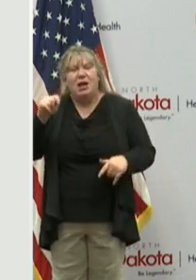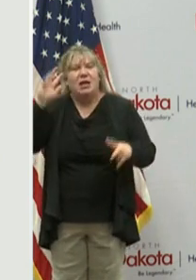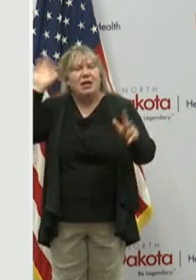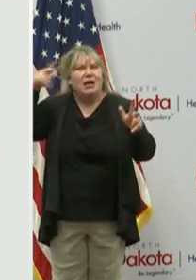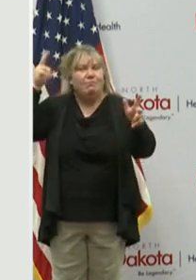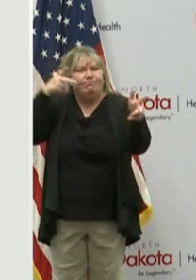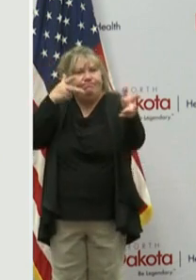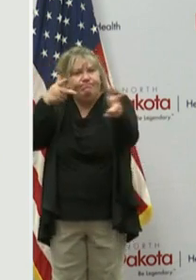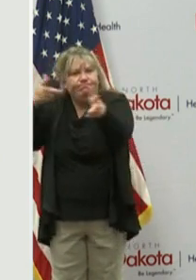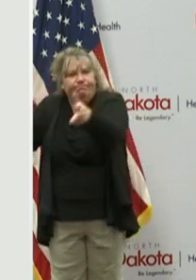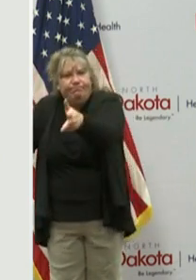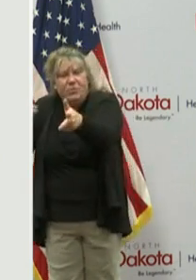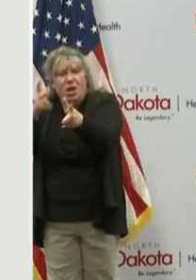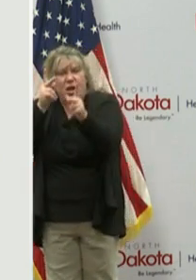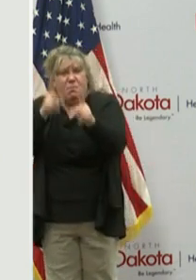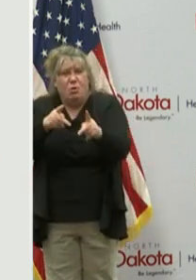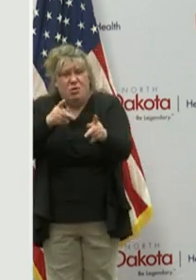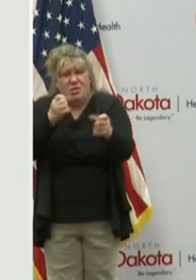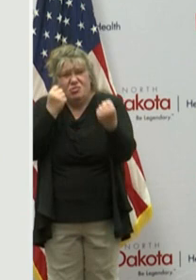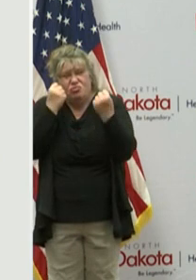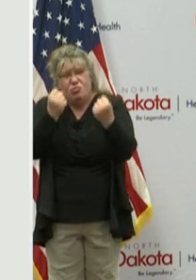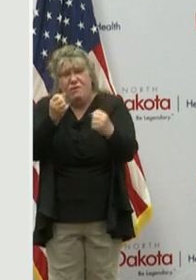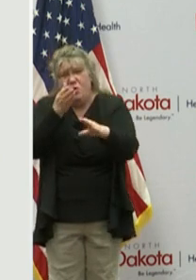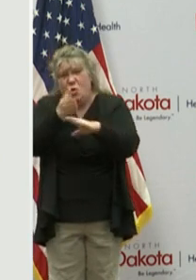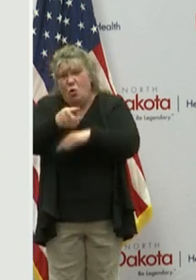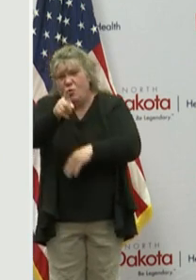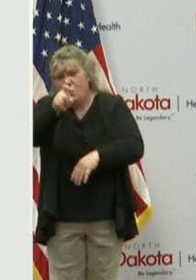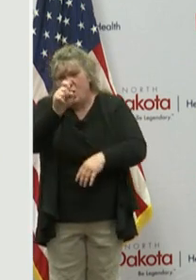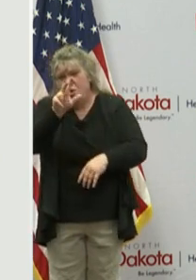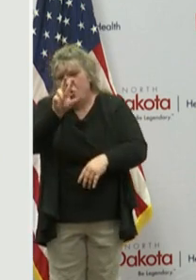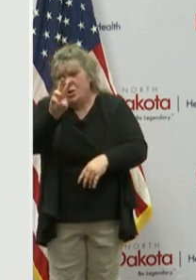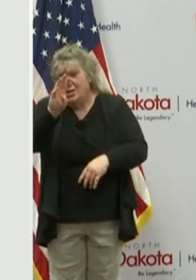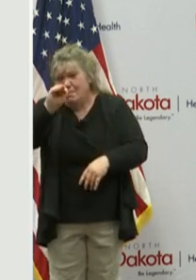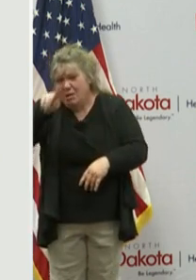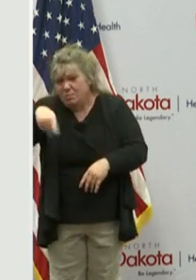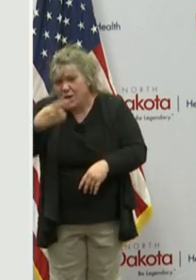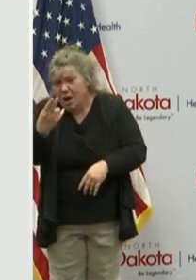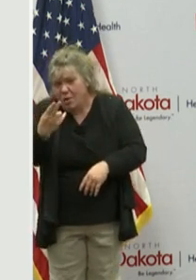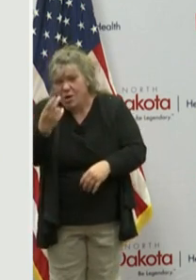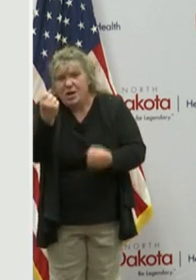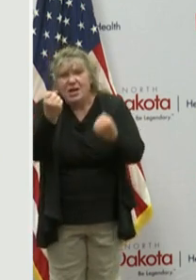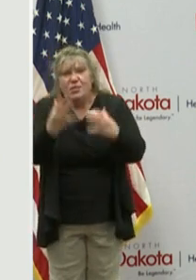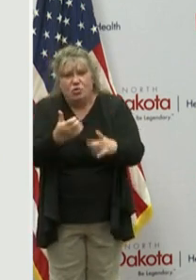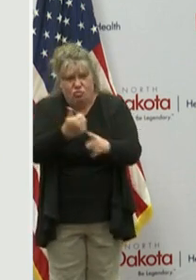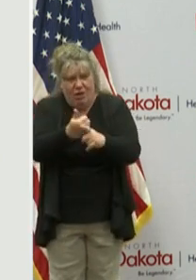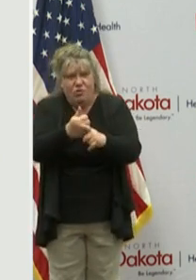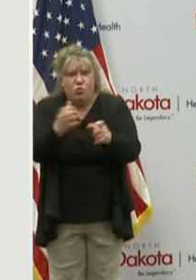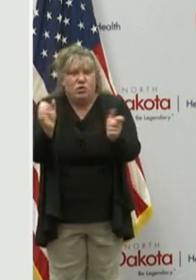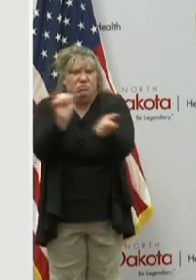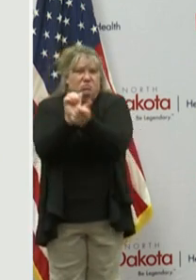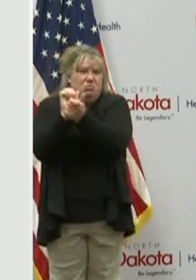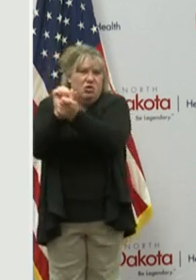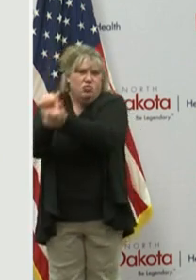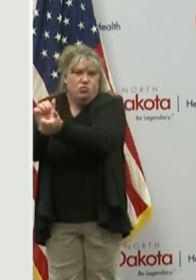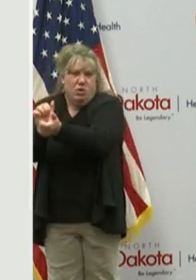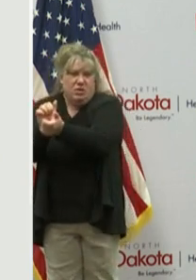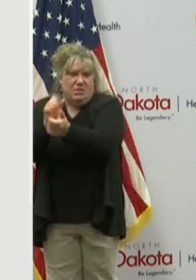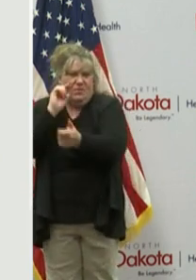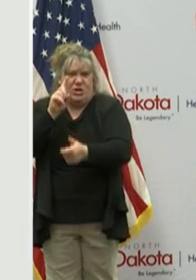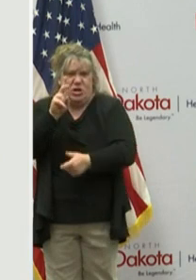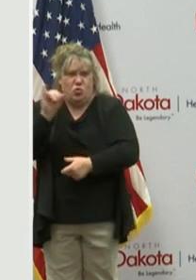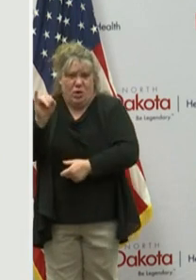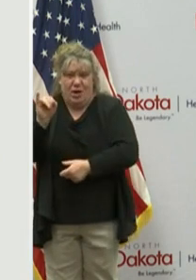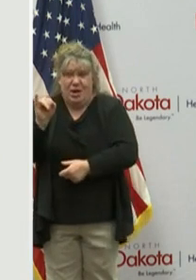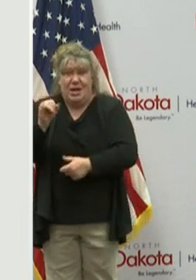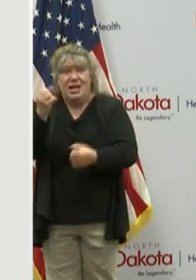stop on a vehicle traveling 136 miles an hour. The driver was subsequently arrested for DUI.